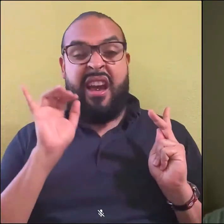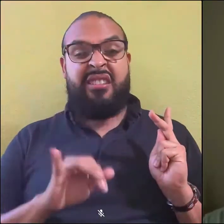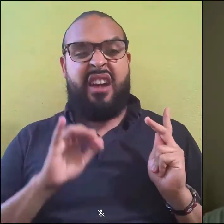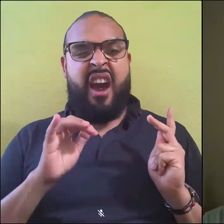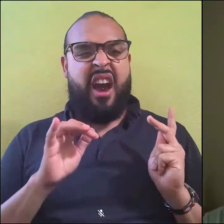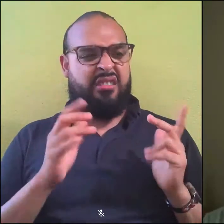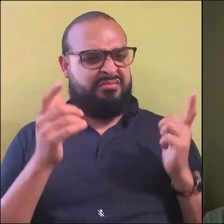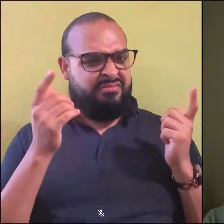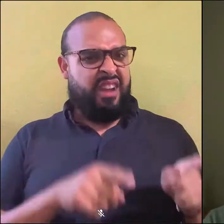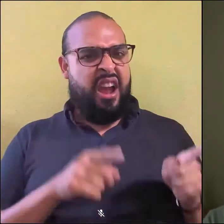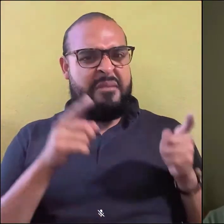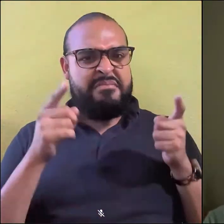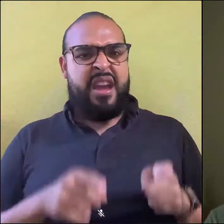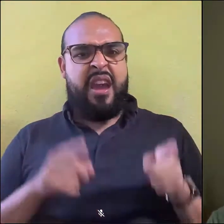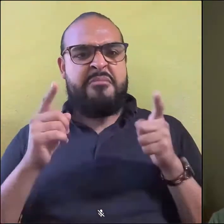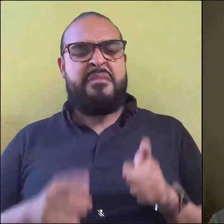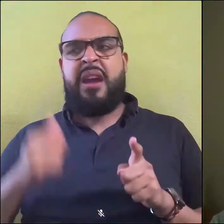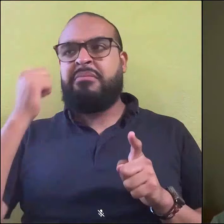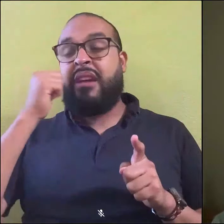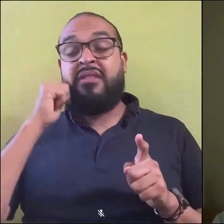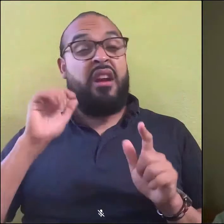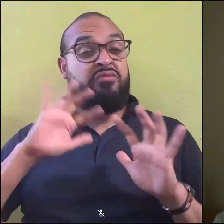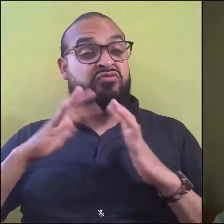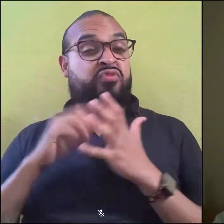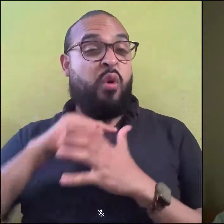time, all around the world, even to this day.